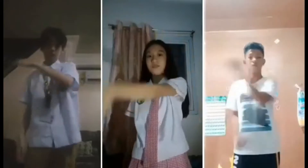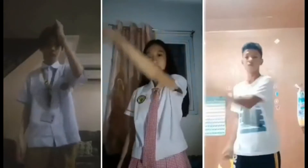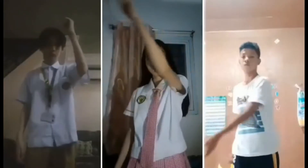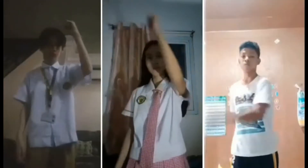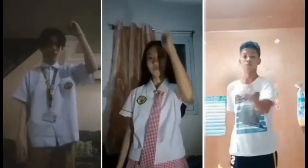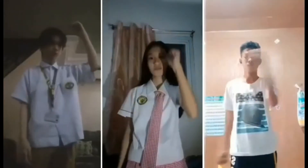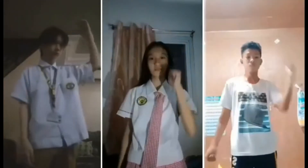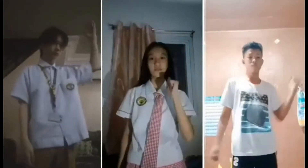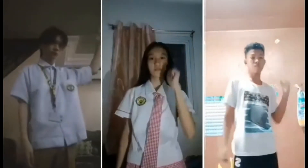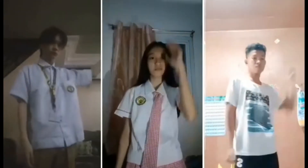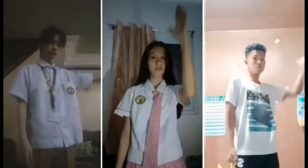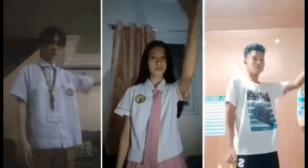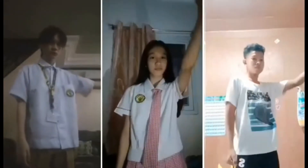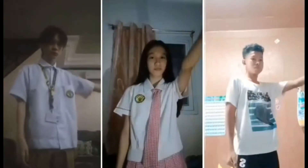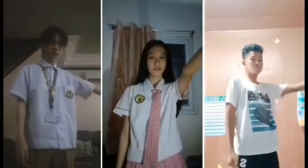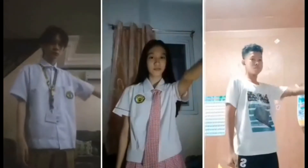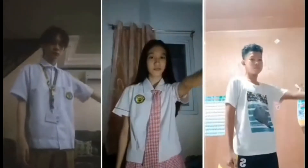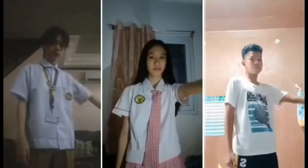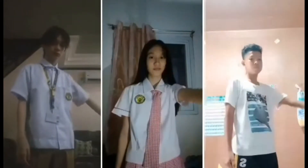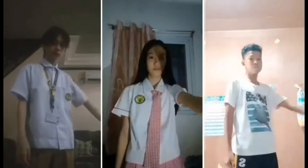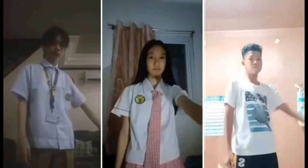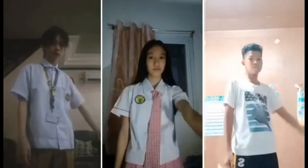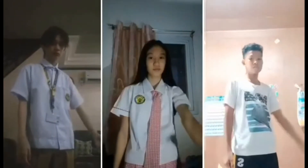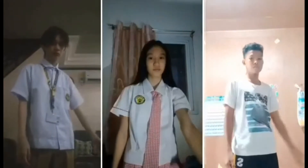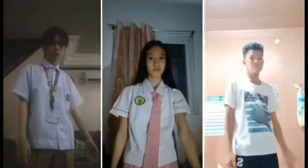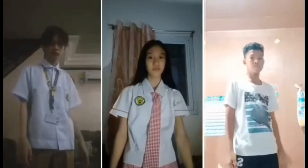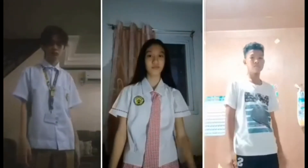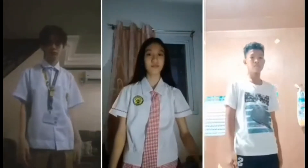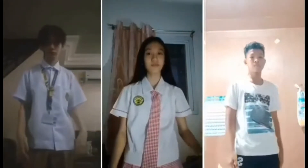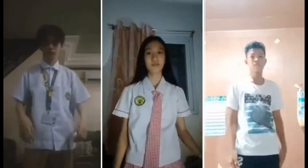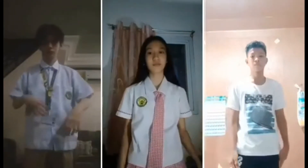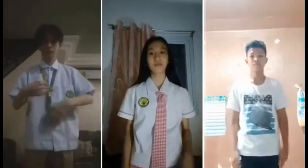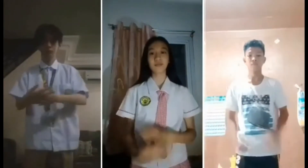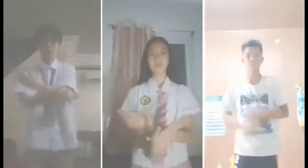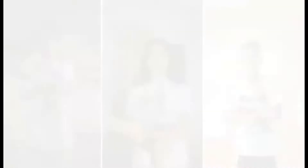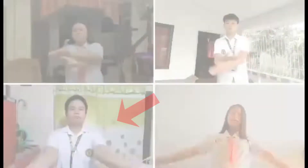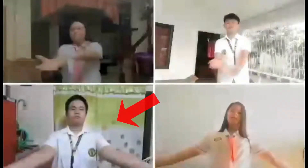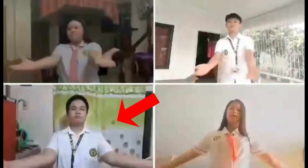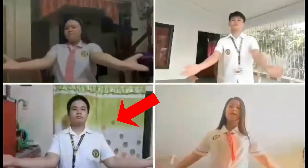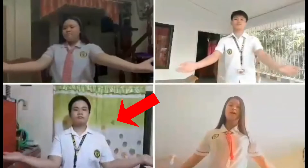where it's coming from? Let it